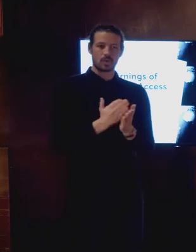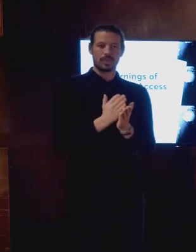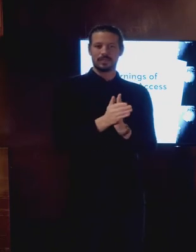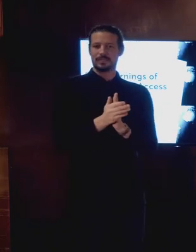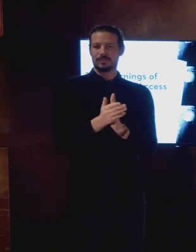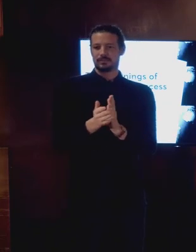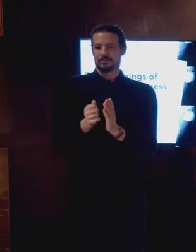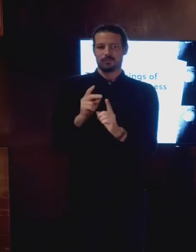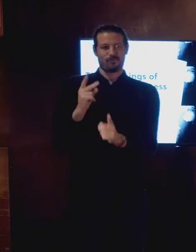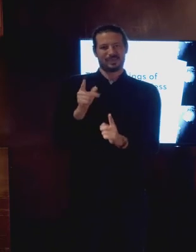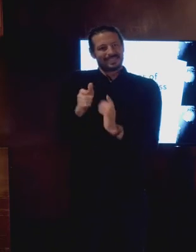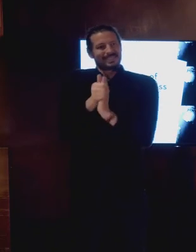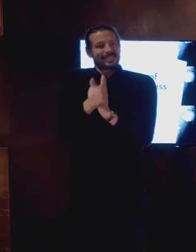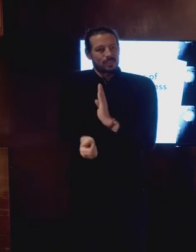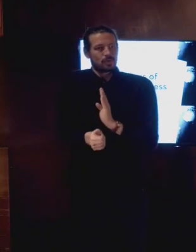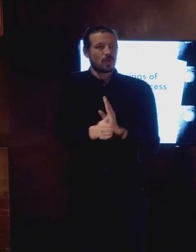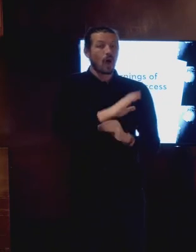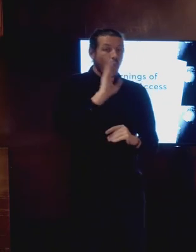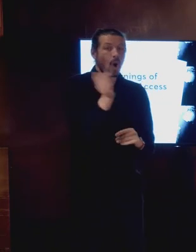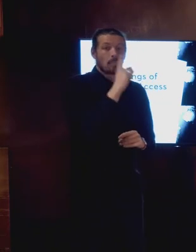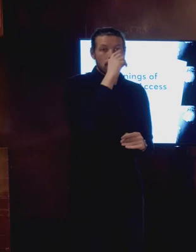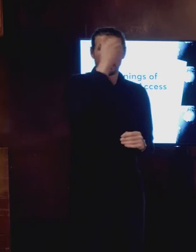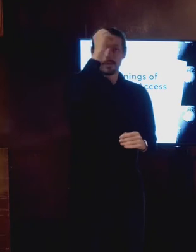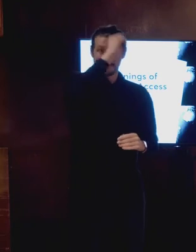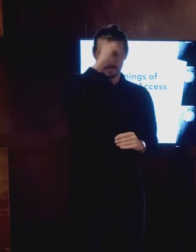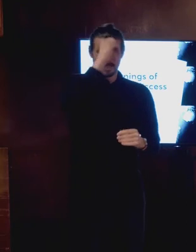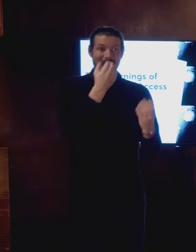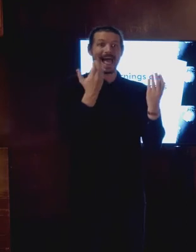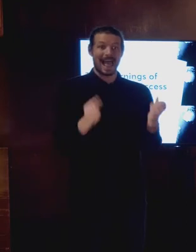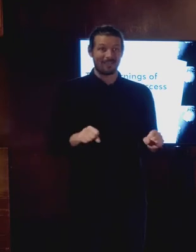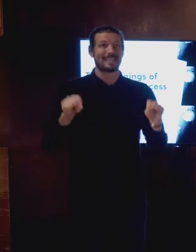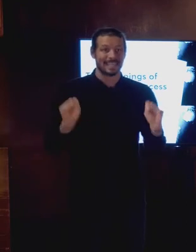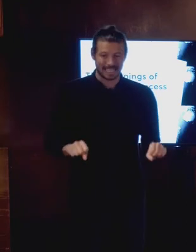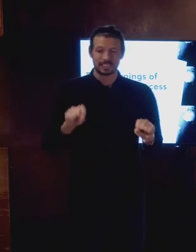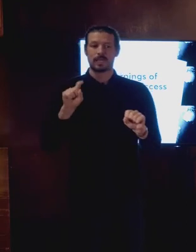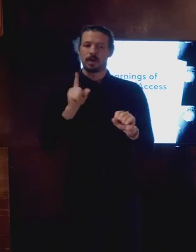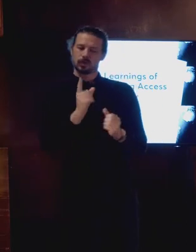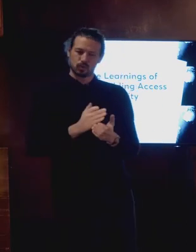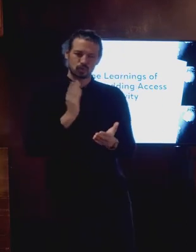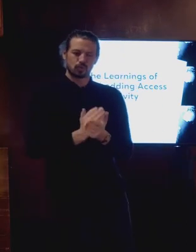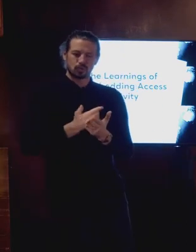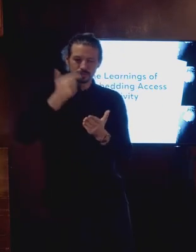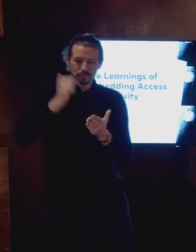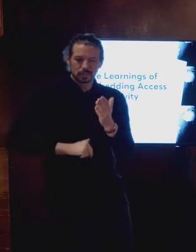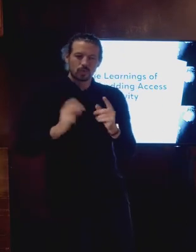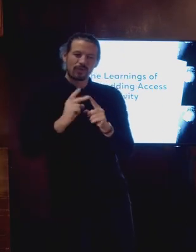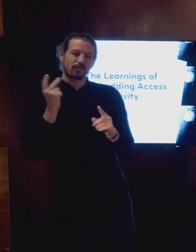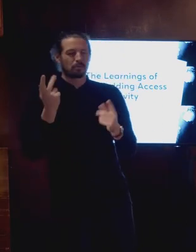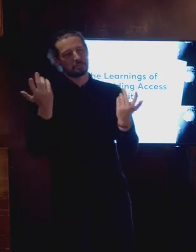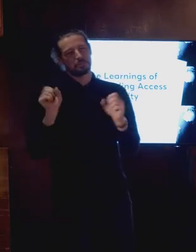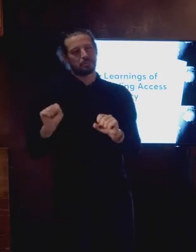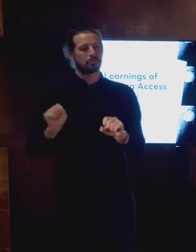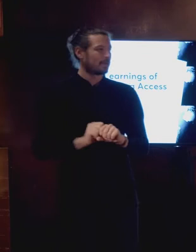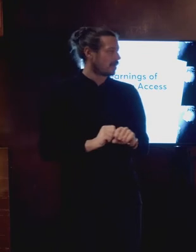You know, it's like, even though everyone can have an opinion, an actual solid review. And maybe the thing is that the more access